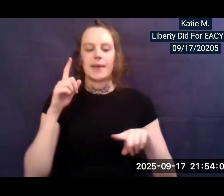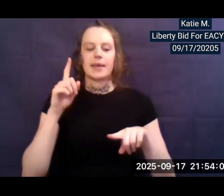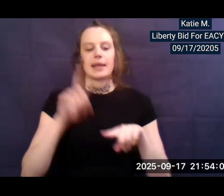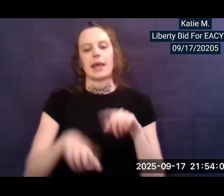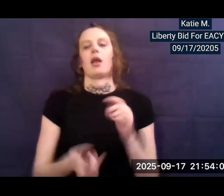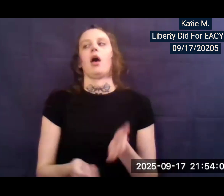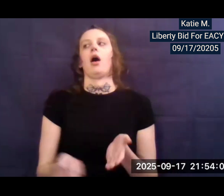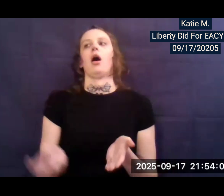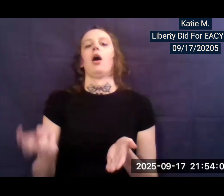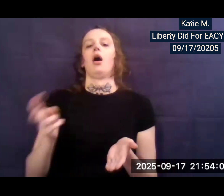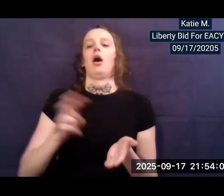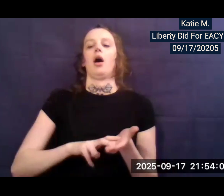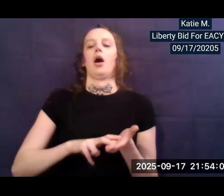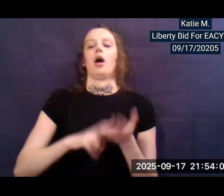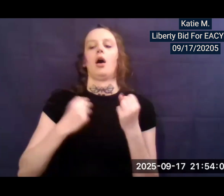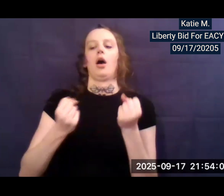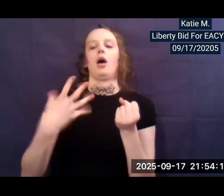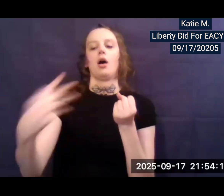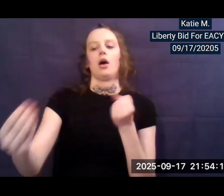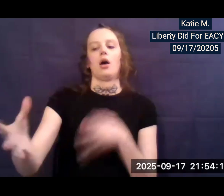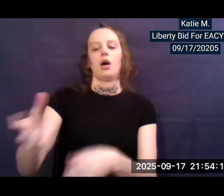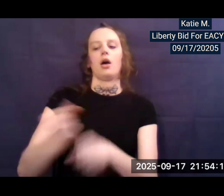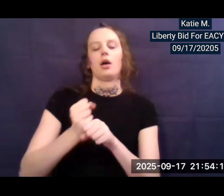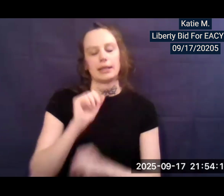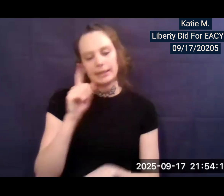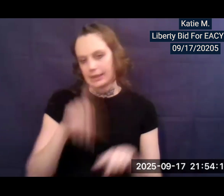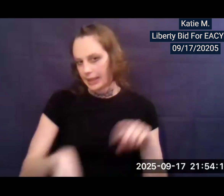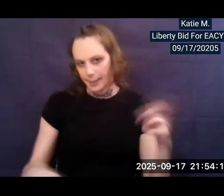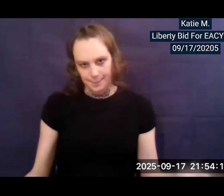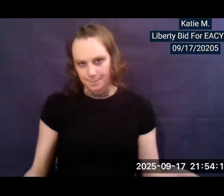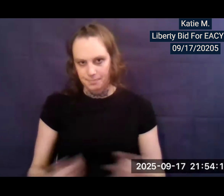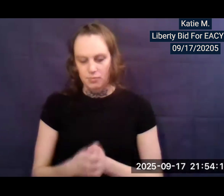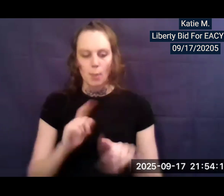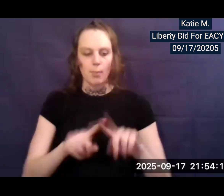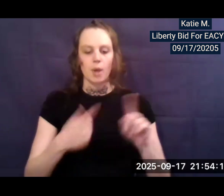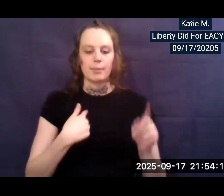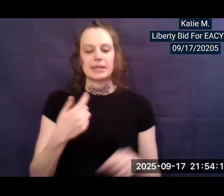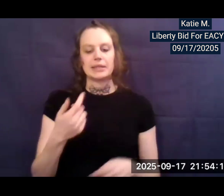or whatever. And but I was drinking like two of those bottles a night. And